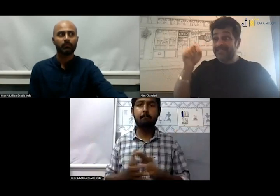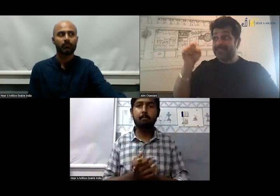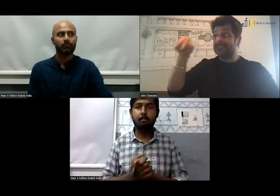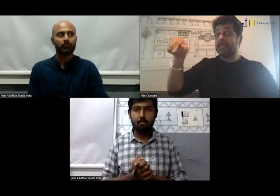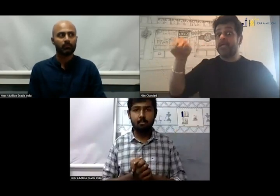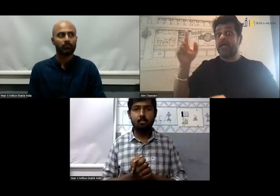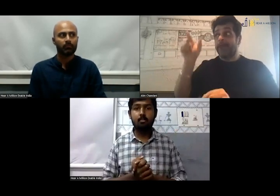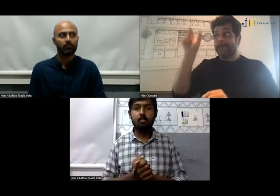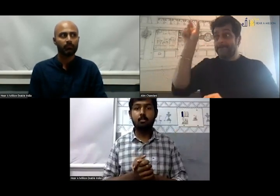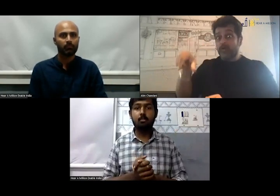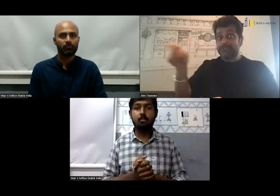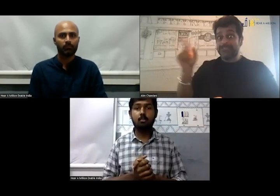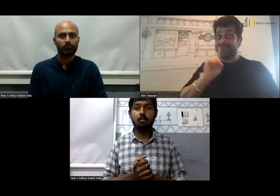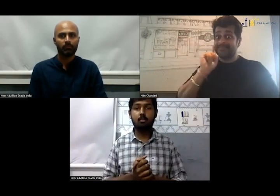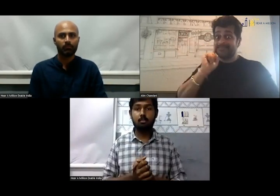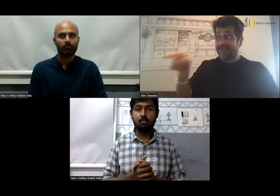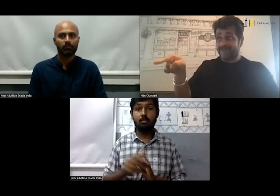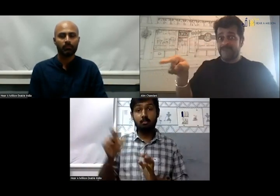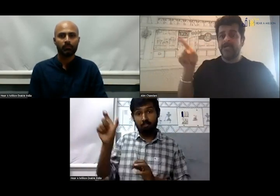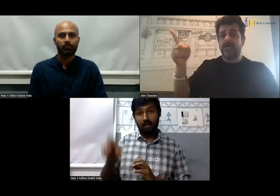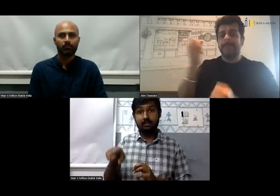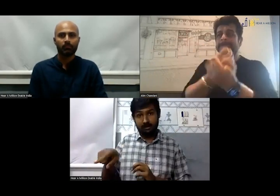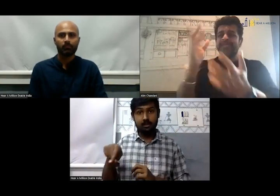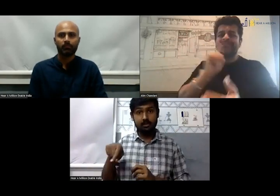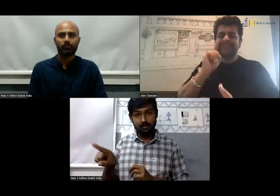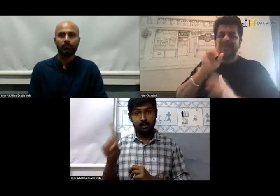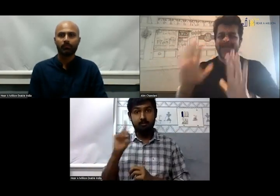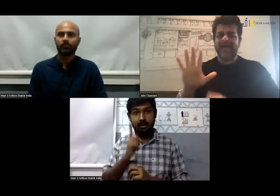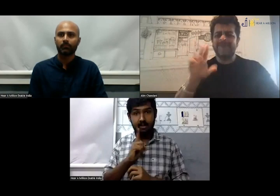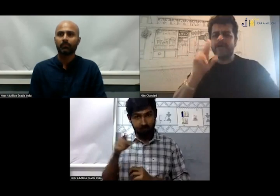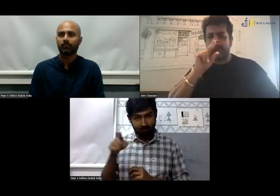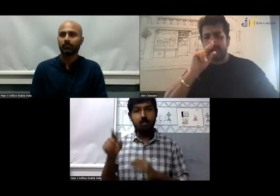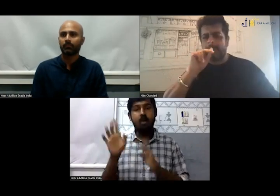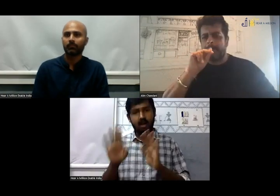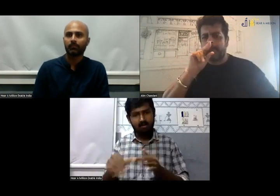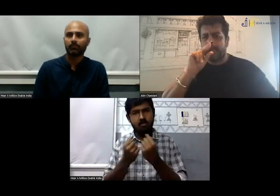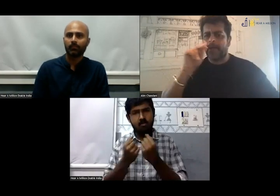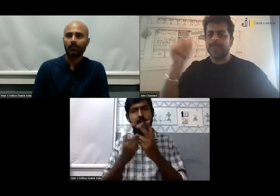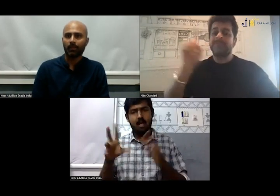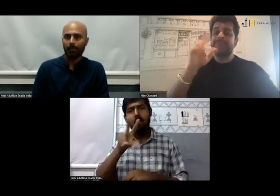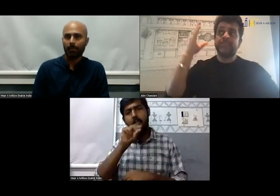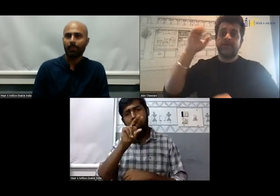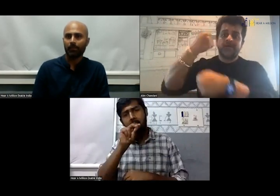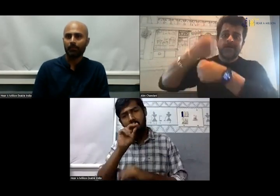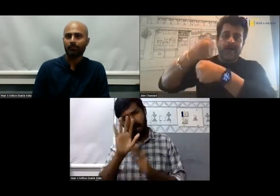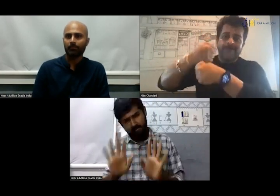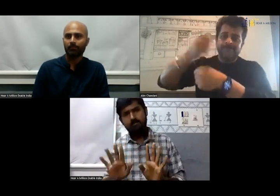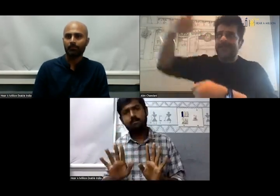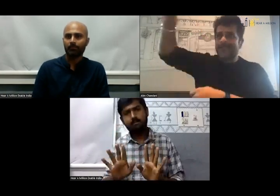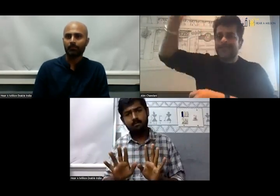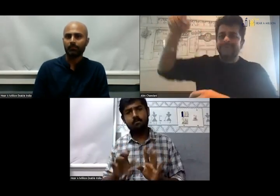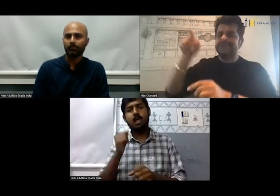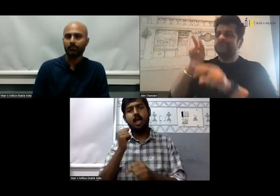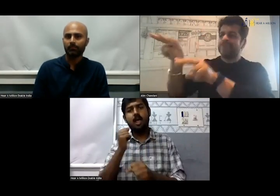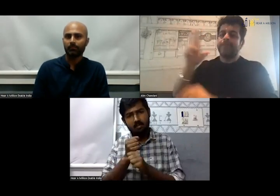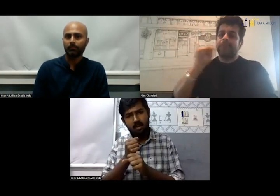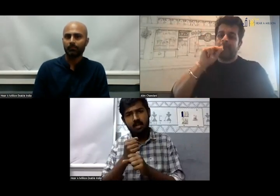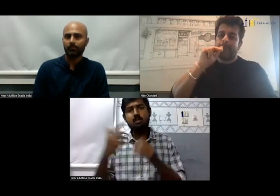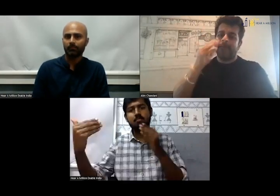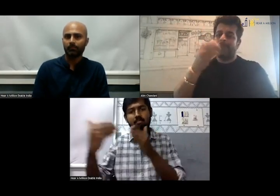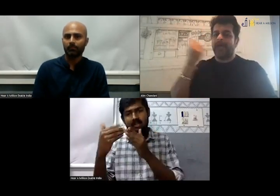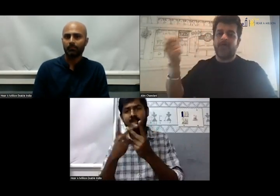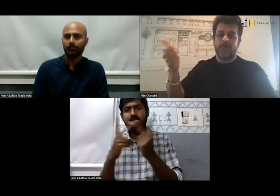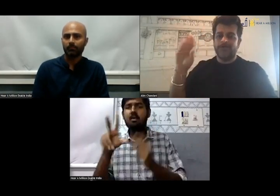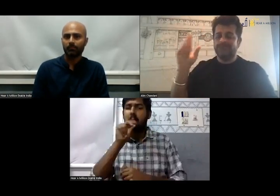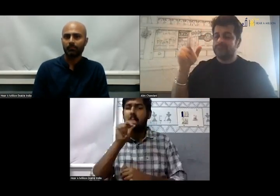equality at par with the hearing people. So there are deaf people, a lot of people, you know, when they talk about with